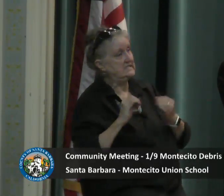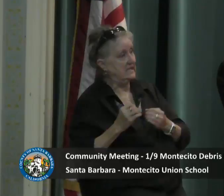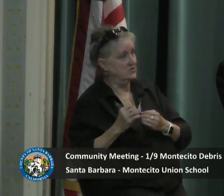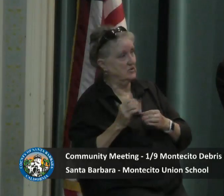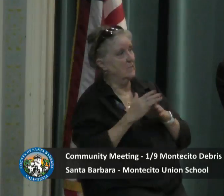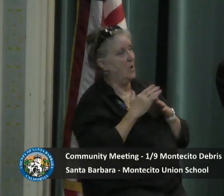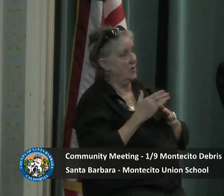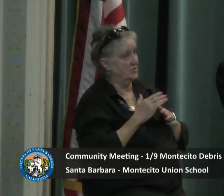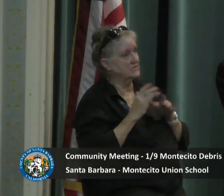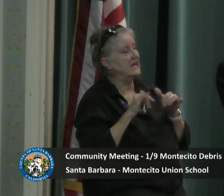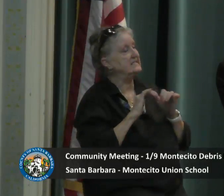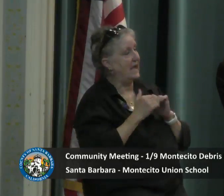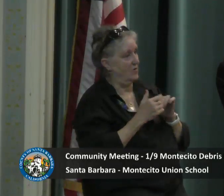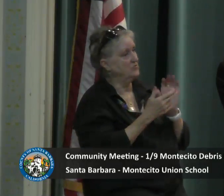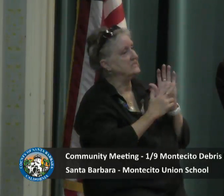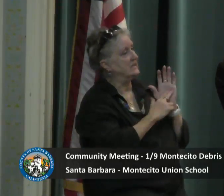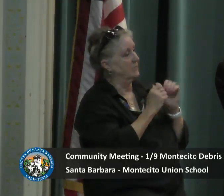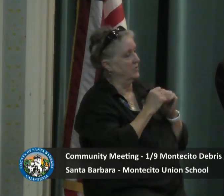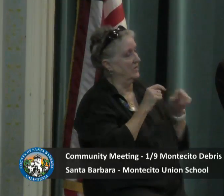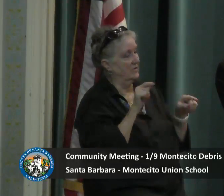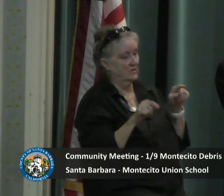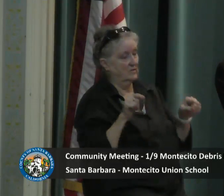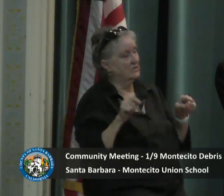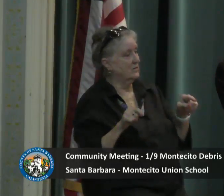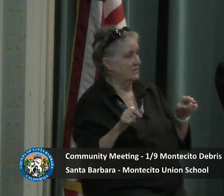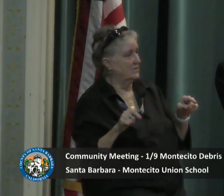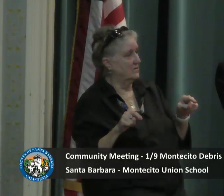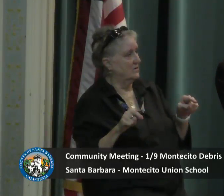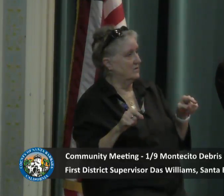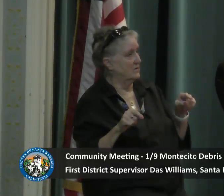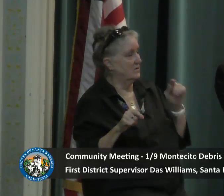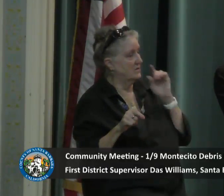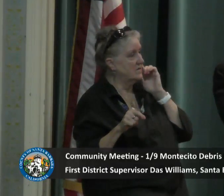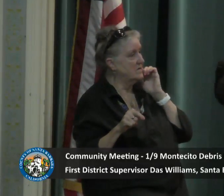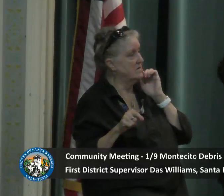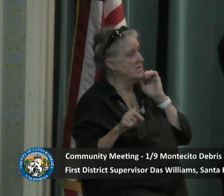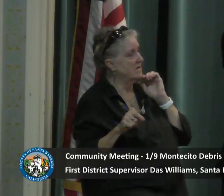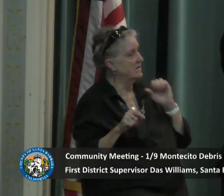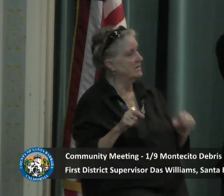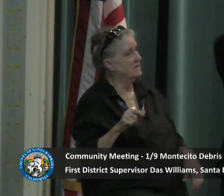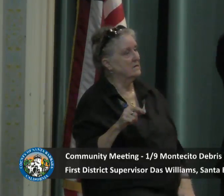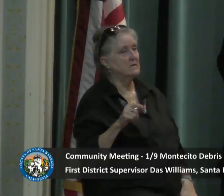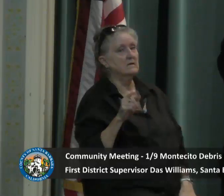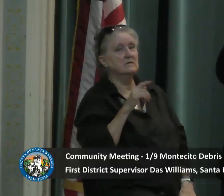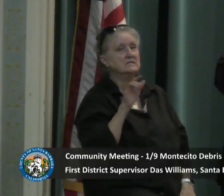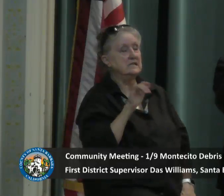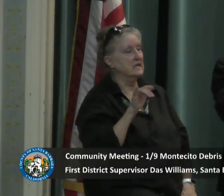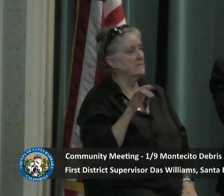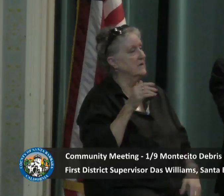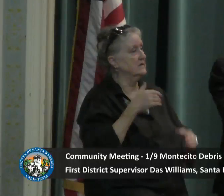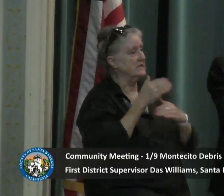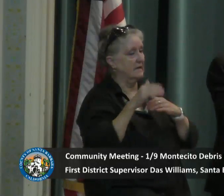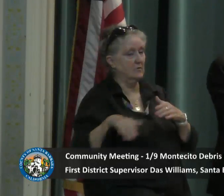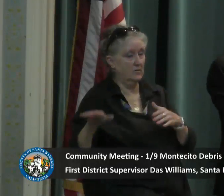So that's how you would sign up. We're doing basically the Santa Elena neighborhood stuff